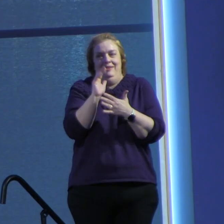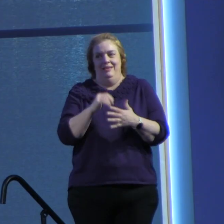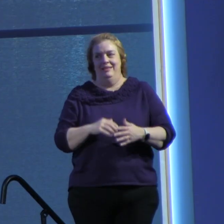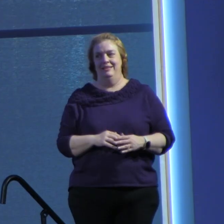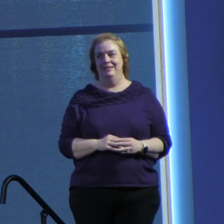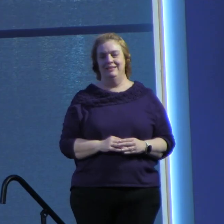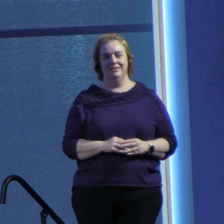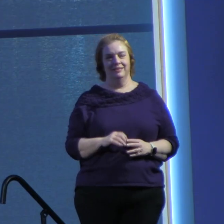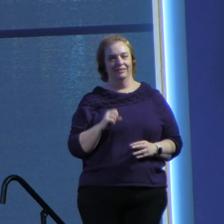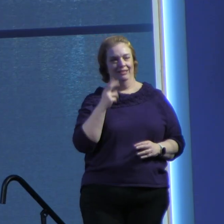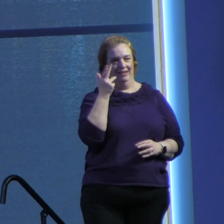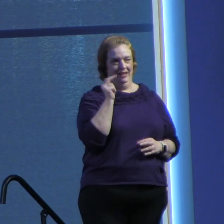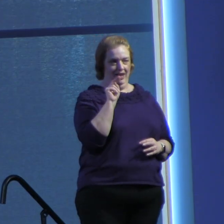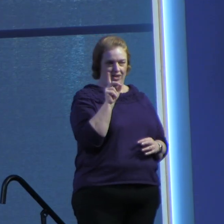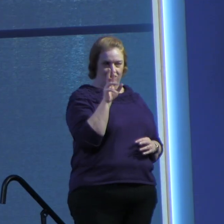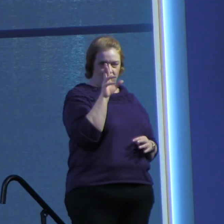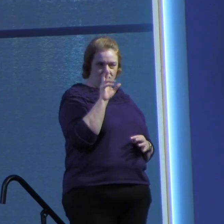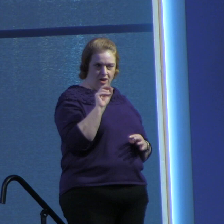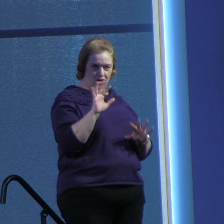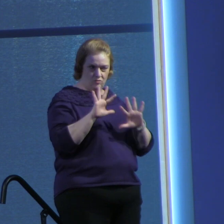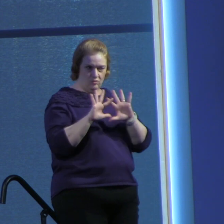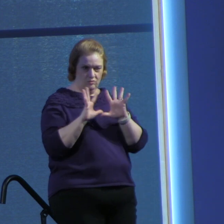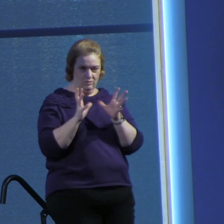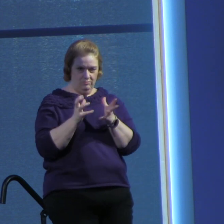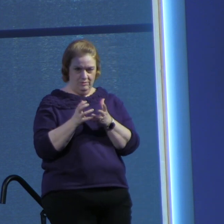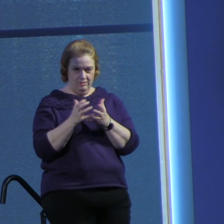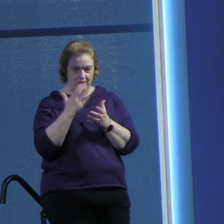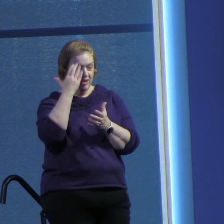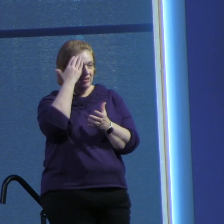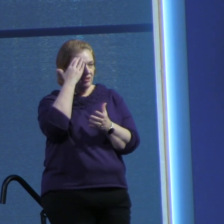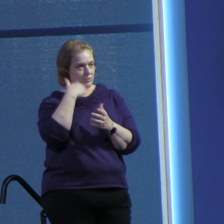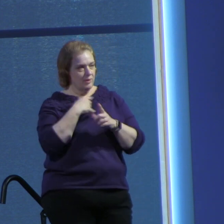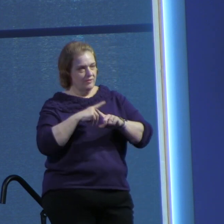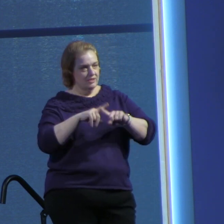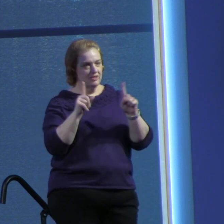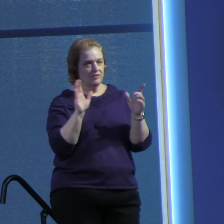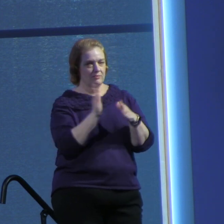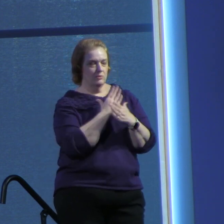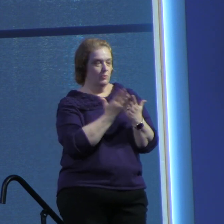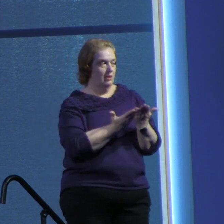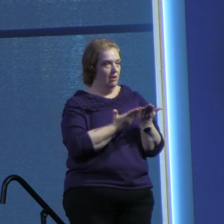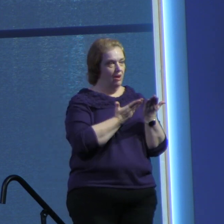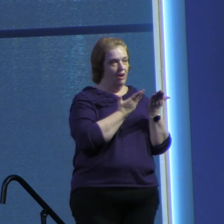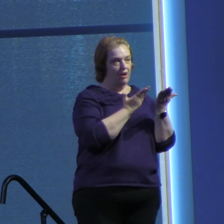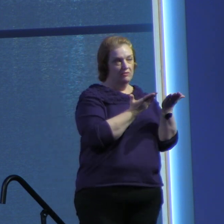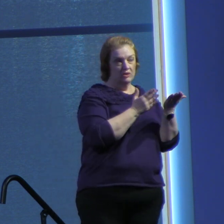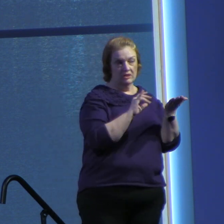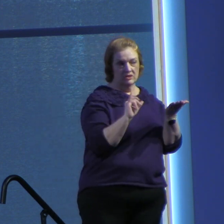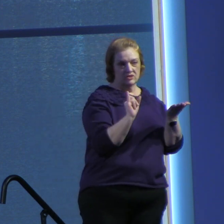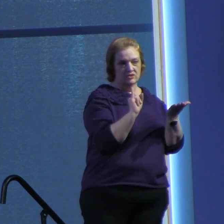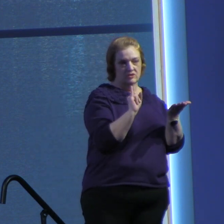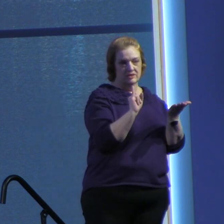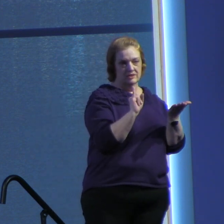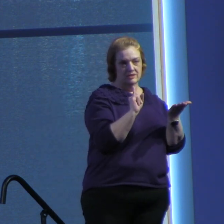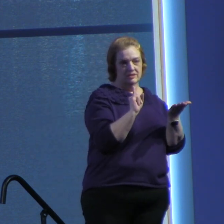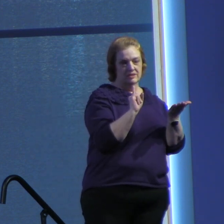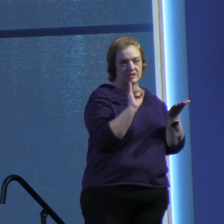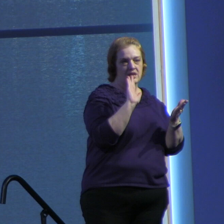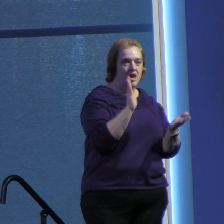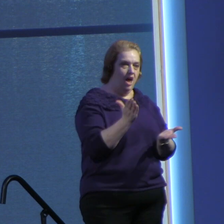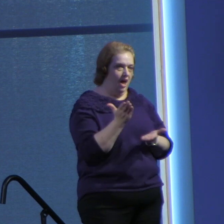The Chandro Group knows there is a difference between offering your employees insurance